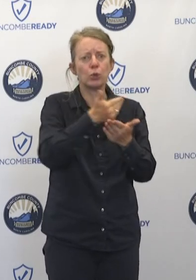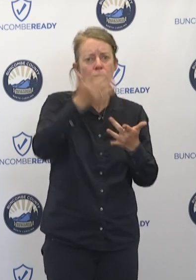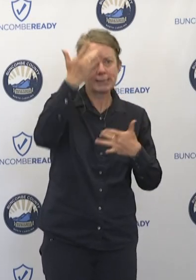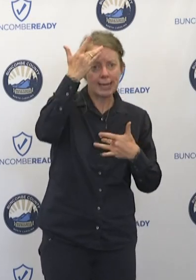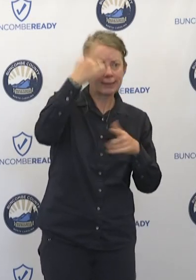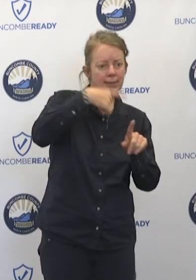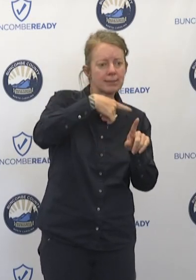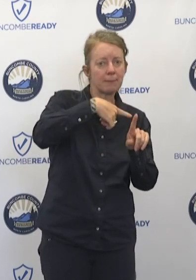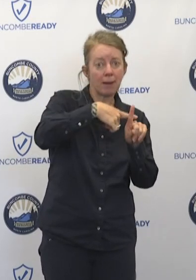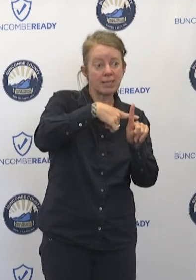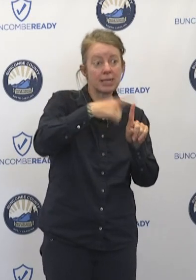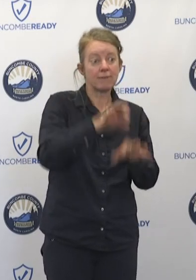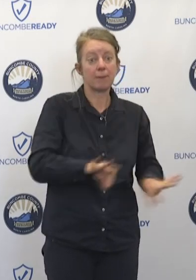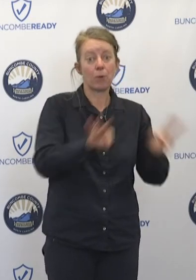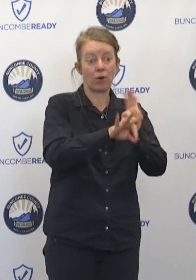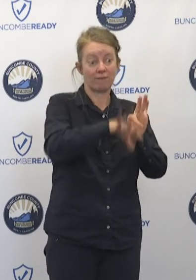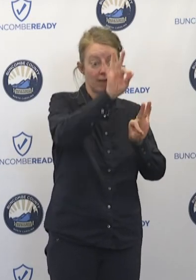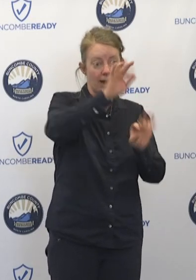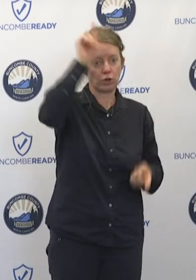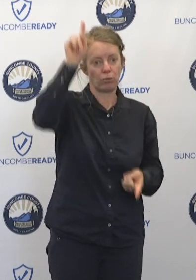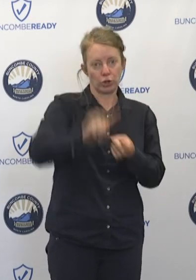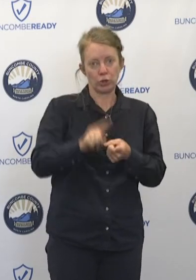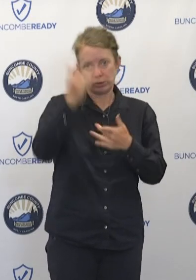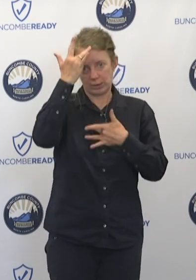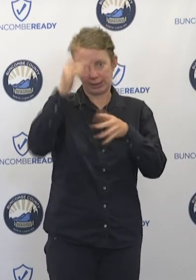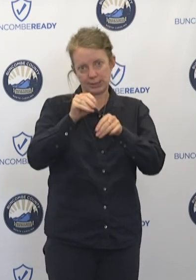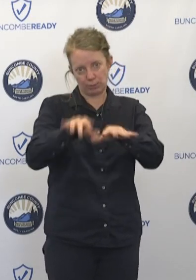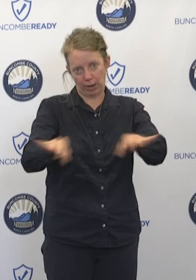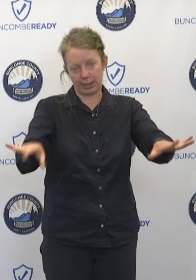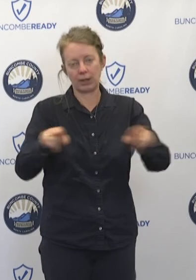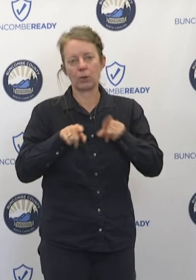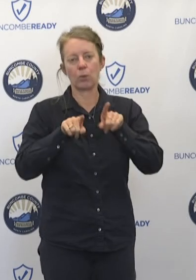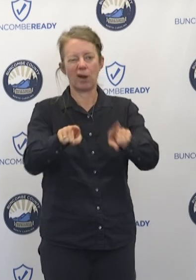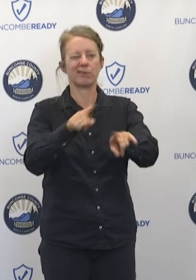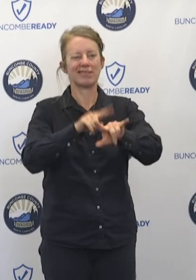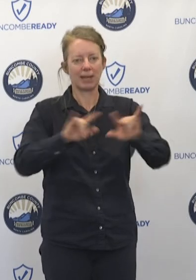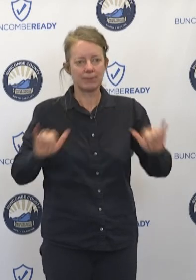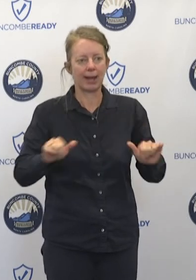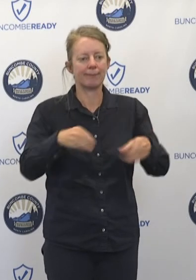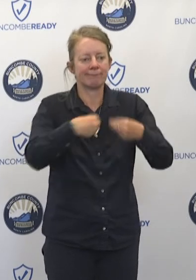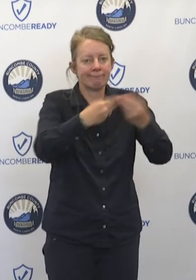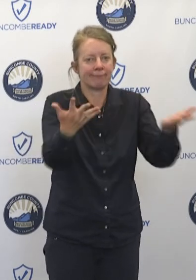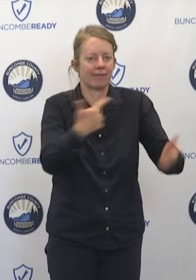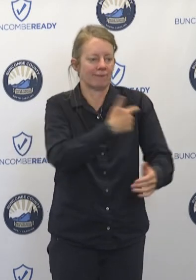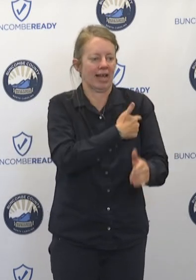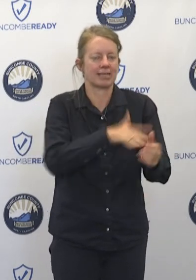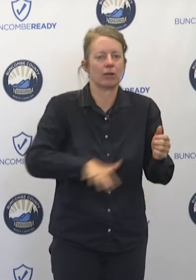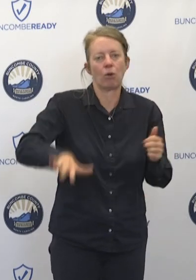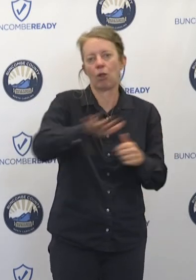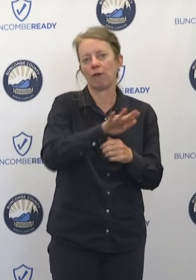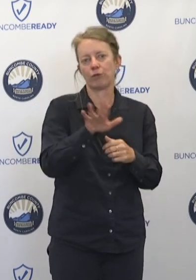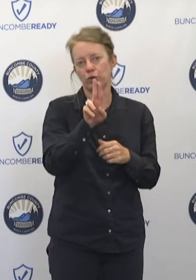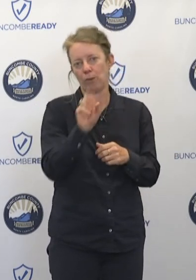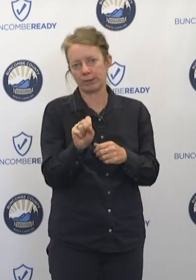of COVID-19 as we continue to roll out vaccine throughout our country, our state, and our